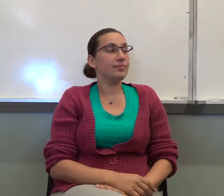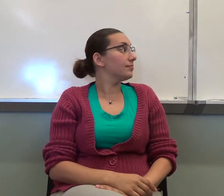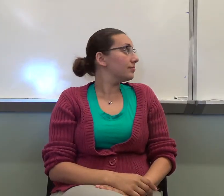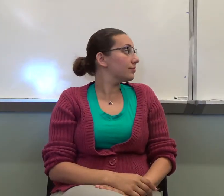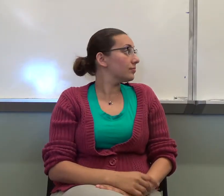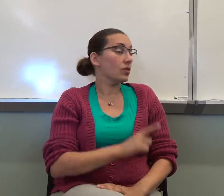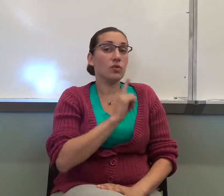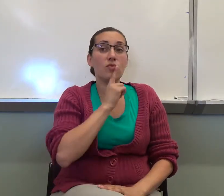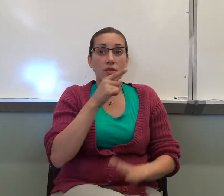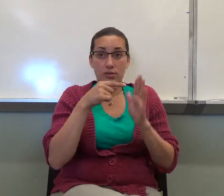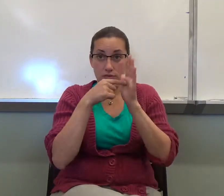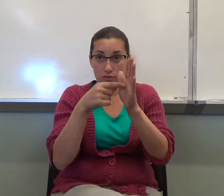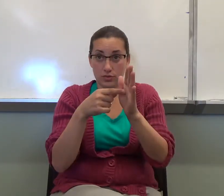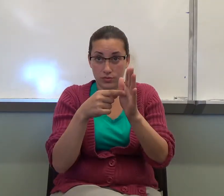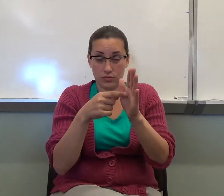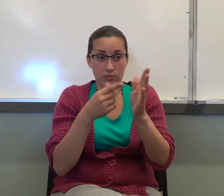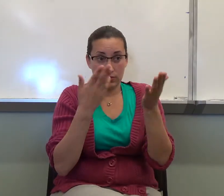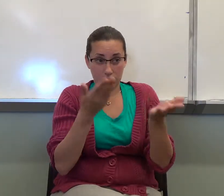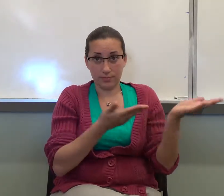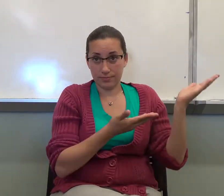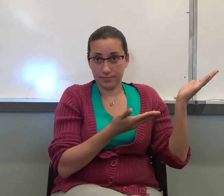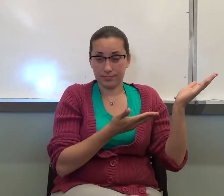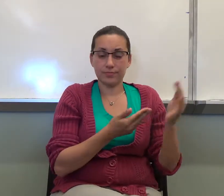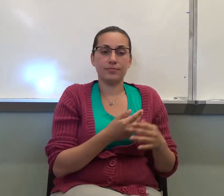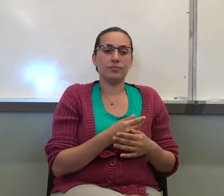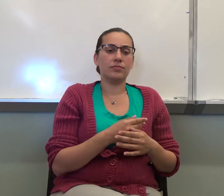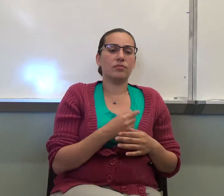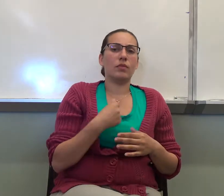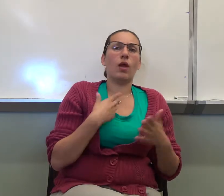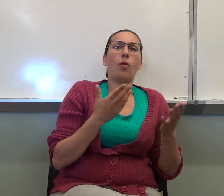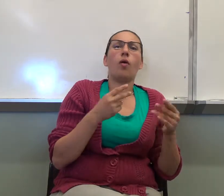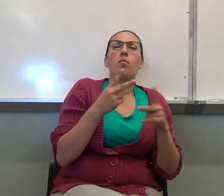here is I want to multiply this by a minus 1.